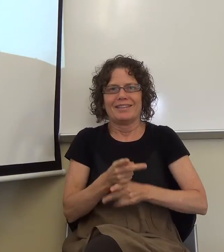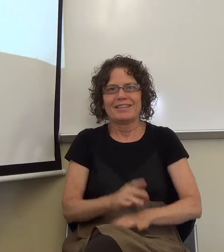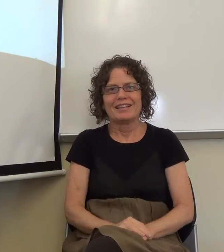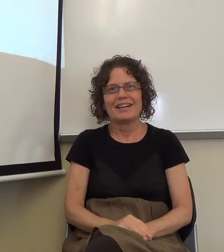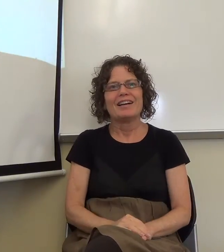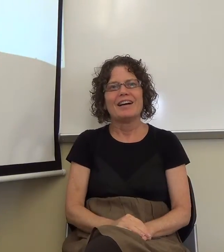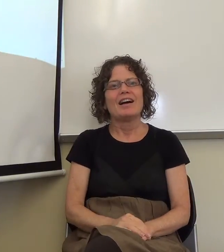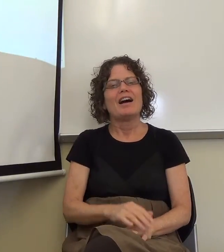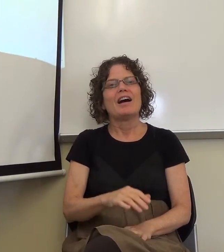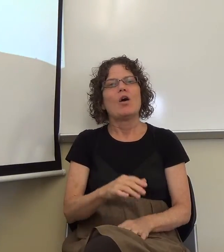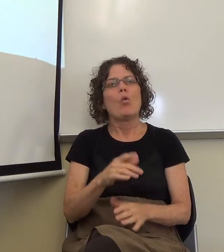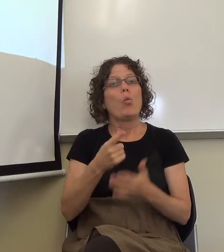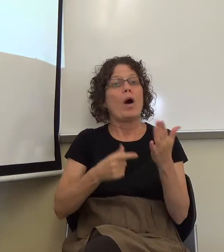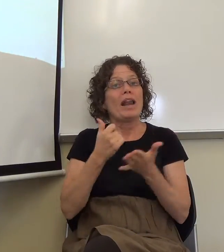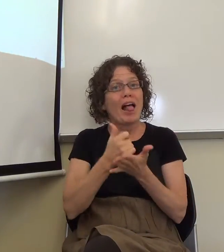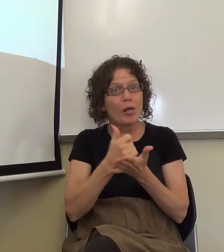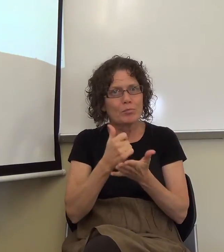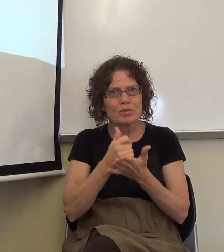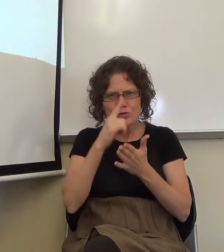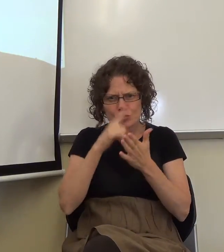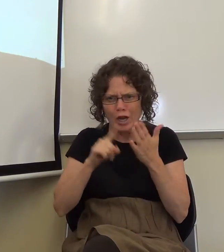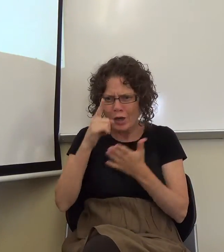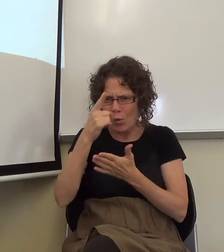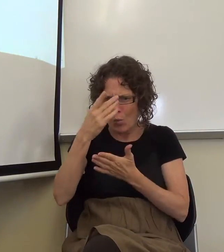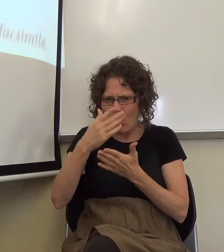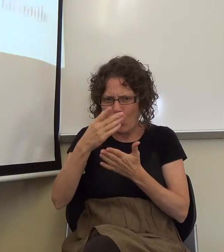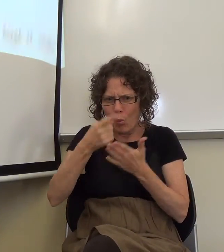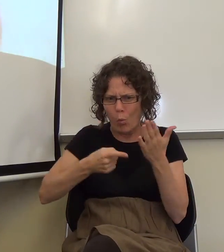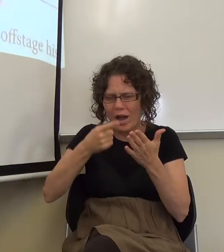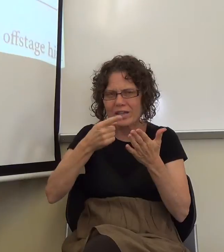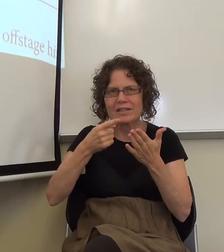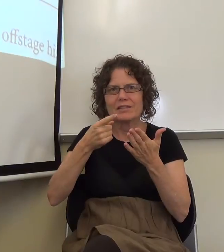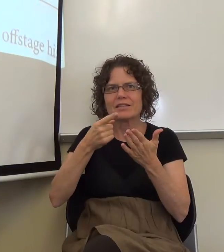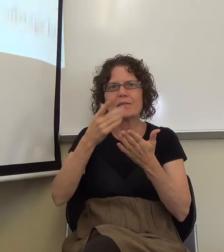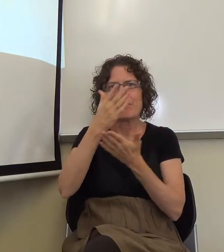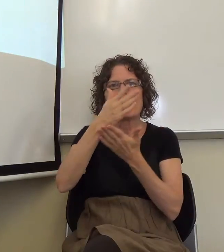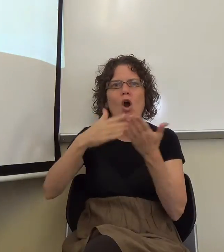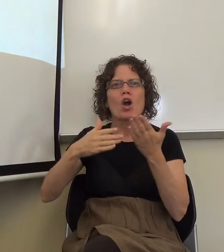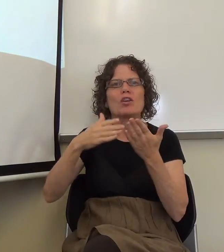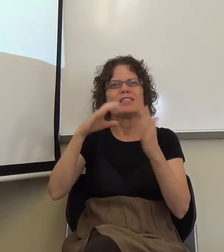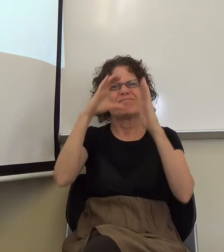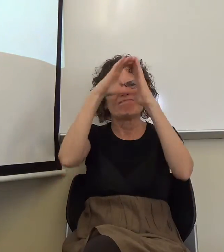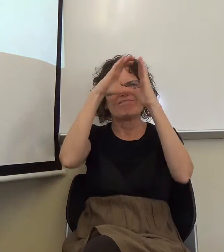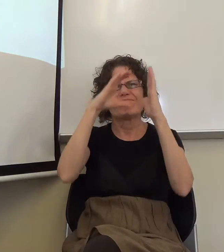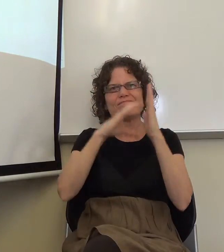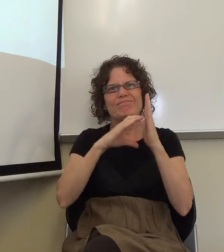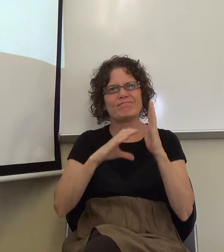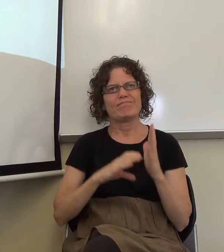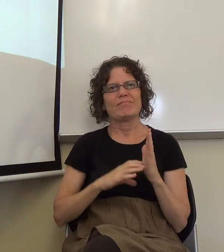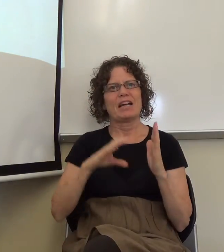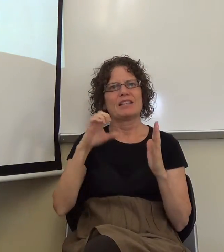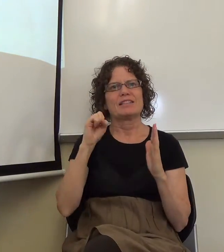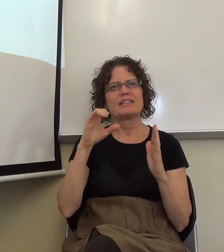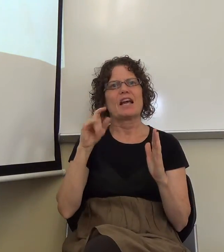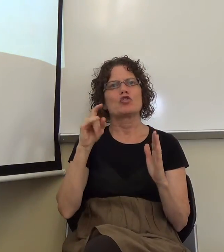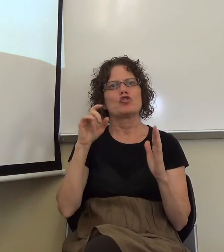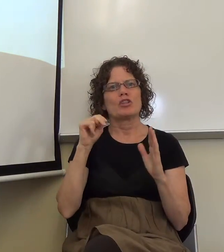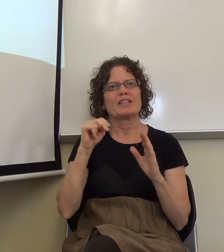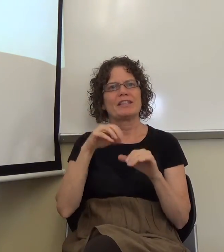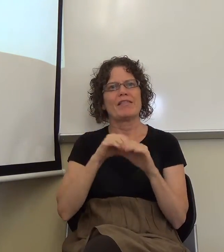helps you is keep checking what part you're in, what section you're in. Okay. Although the